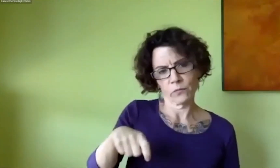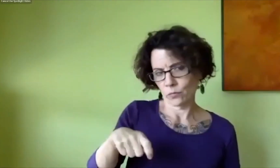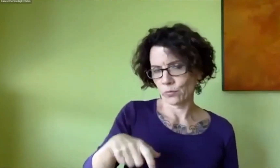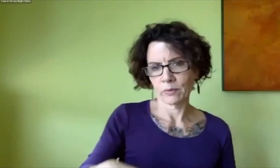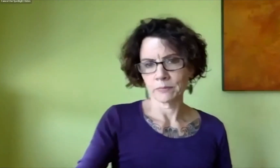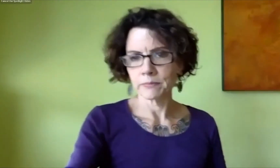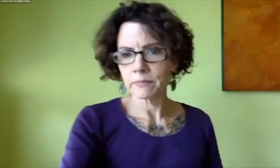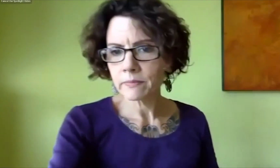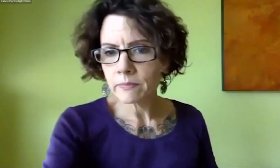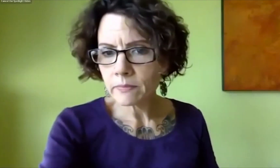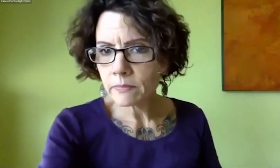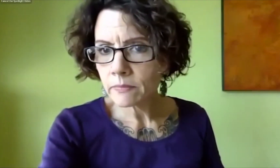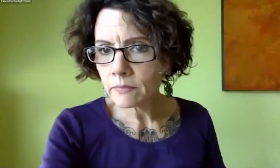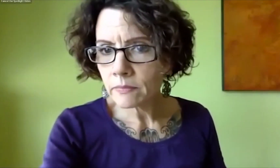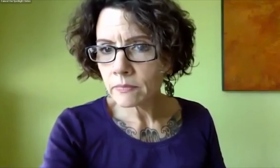court, no.